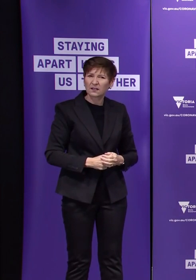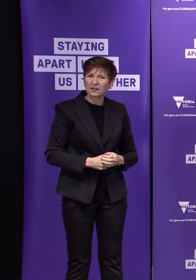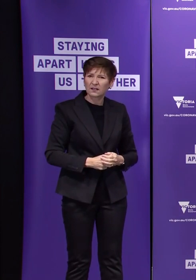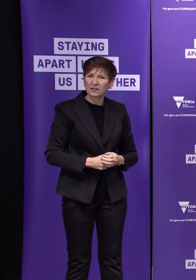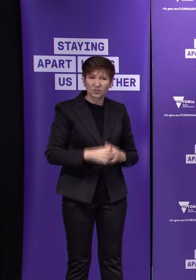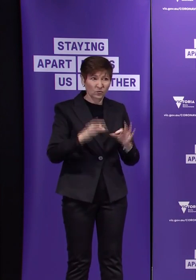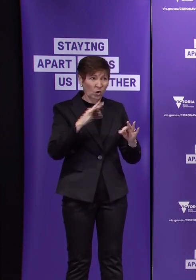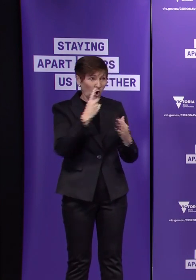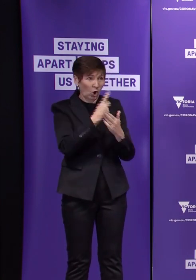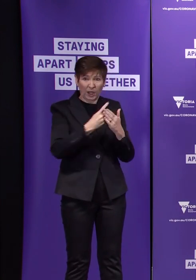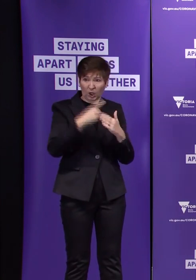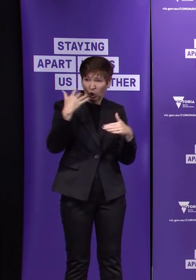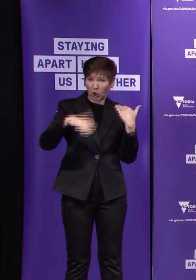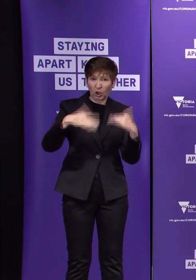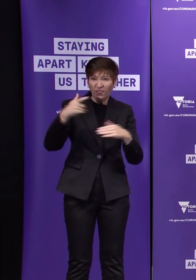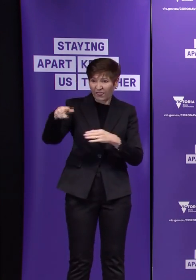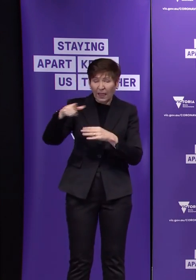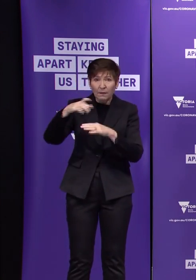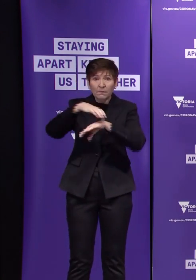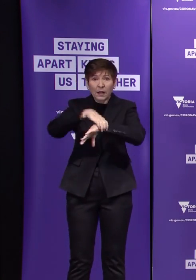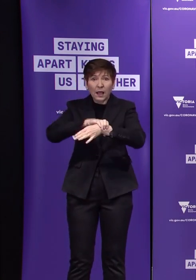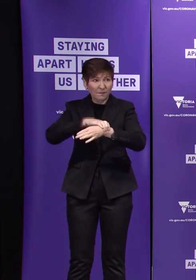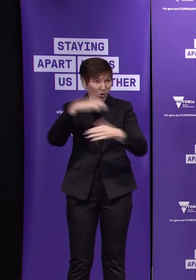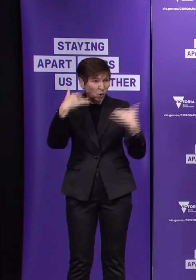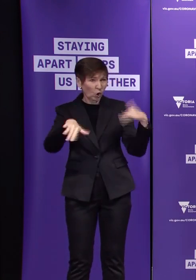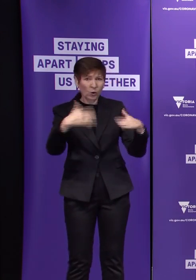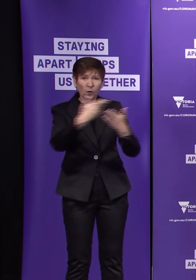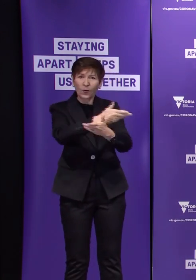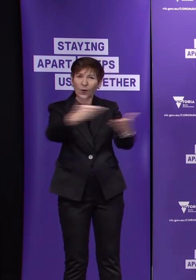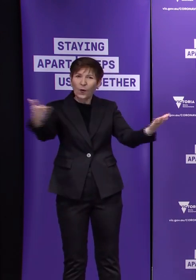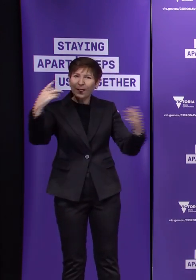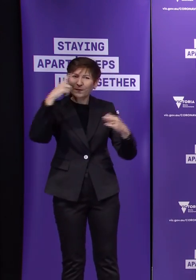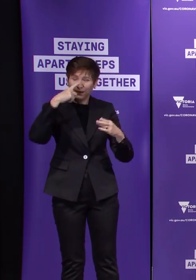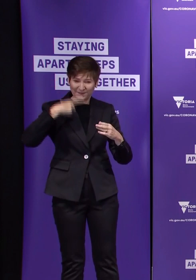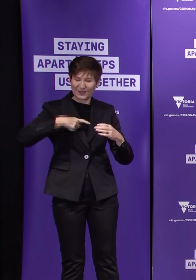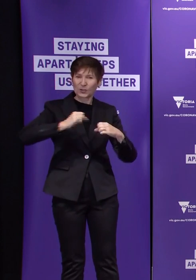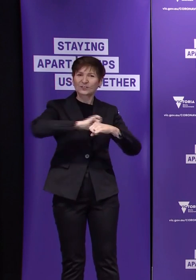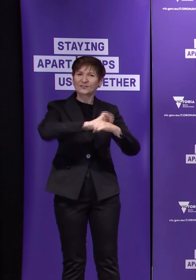who are directly involved, they potentially hurt all of us.